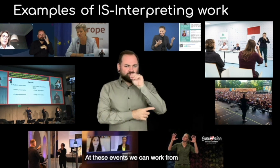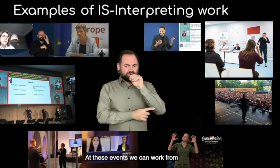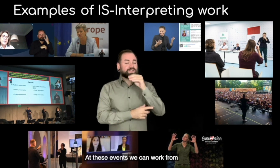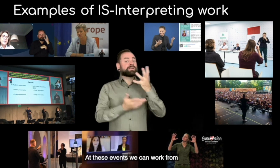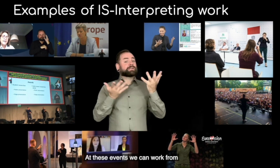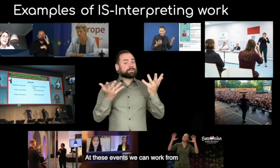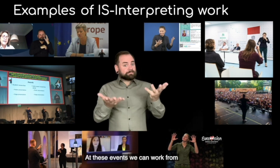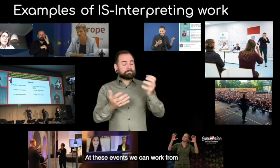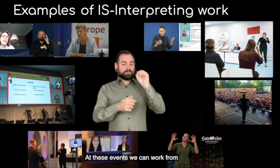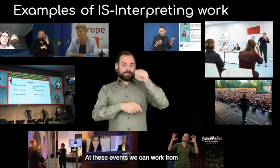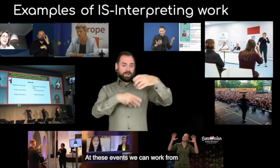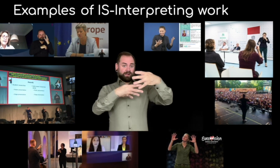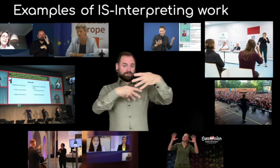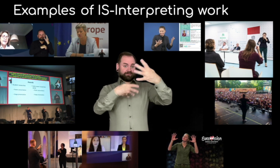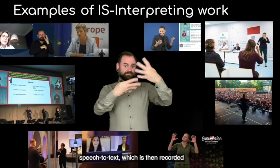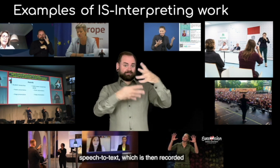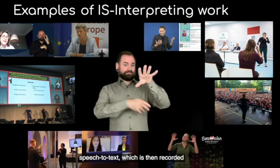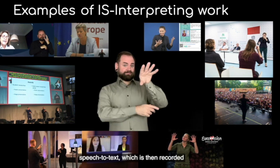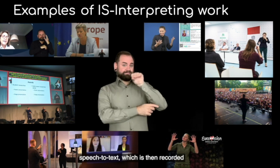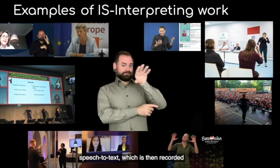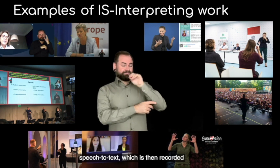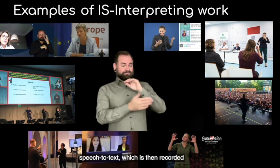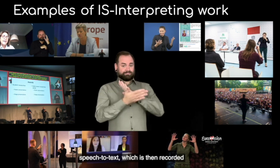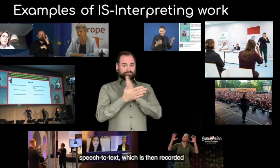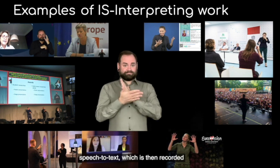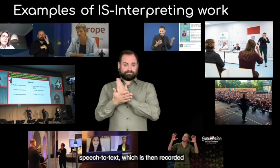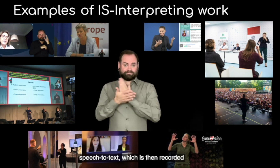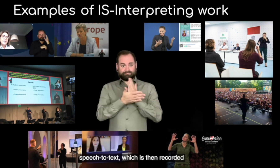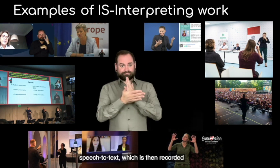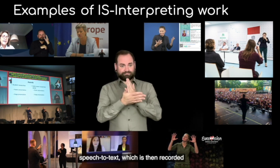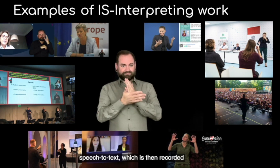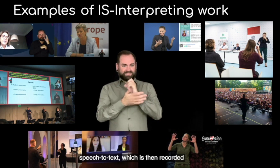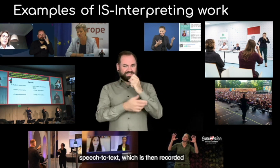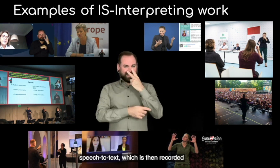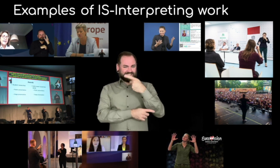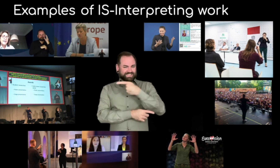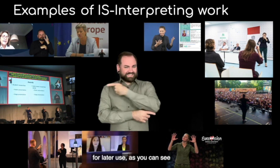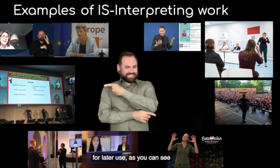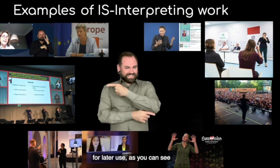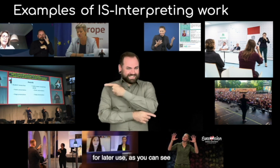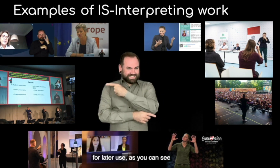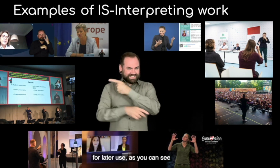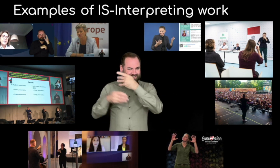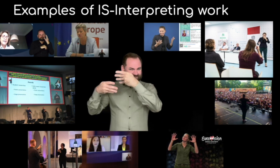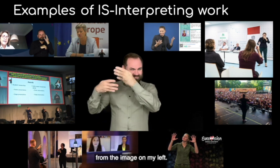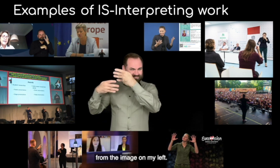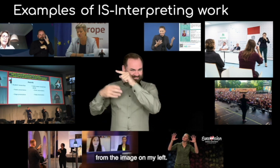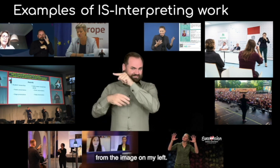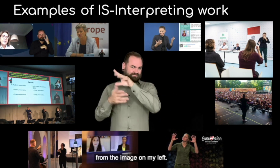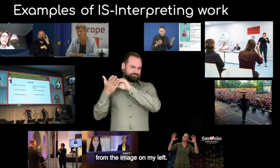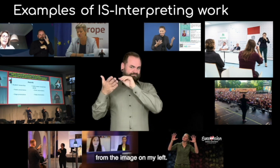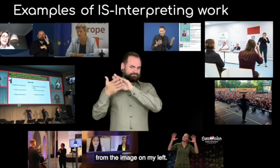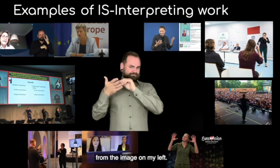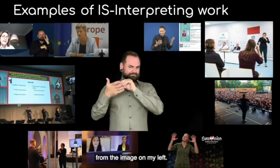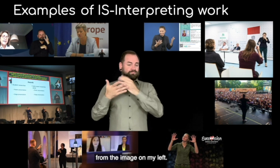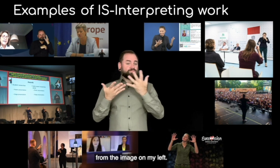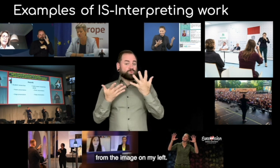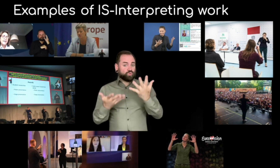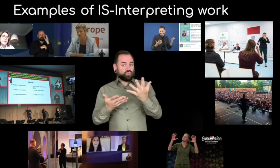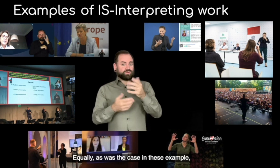At these events, we can work from speech to text, which is then recorded for later use, as you can see from the image on my left. Equally,